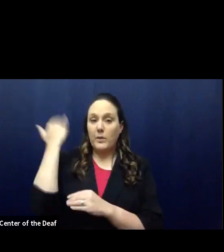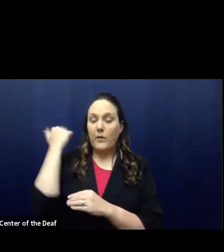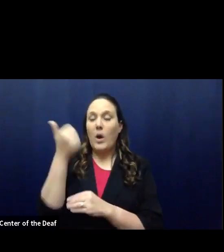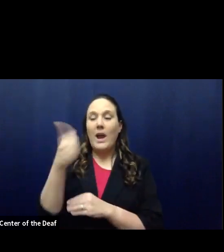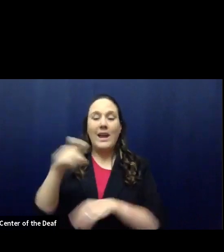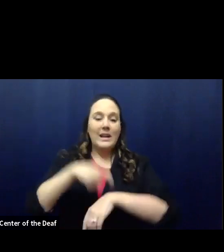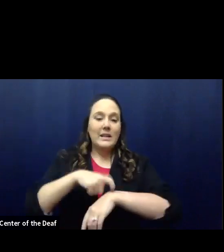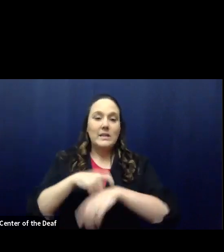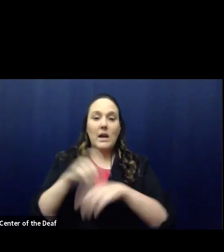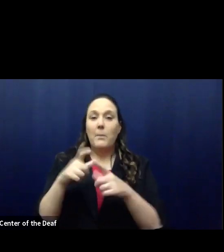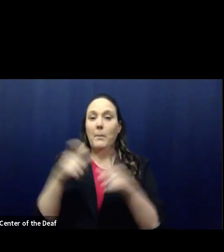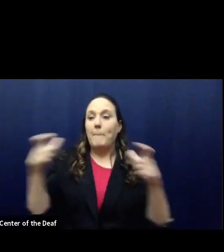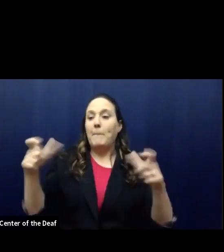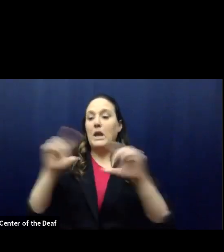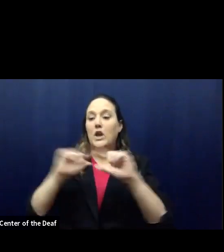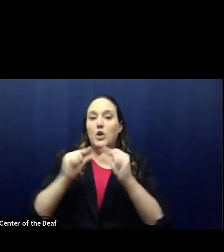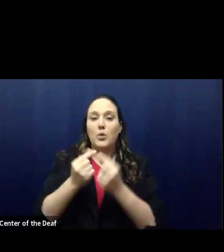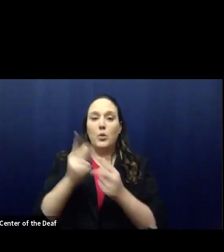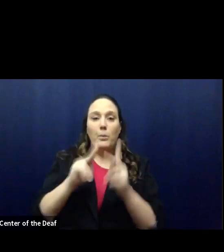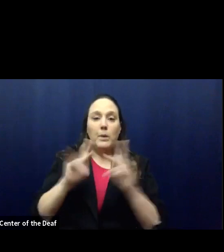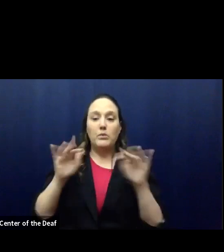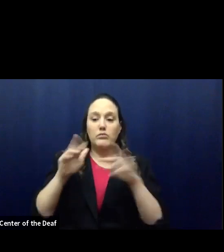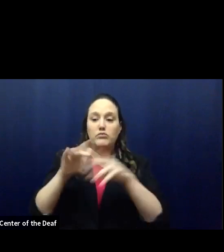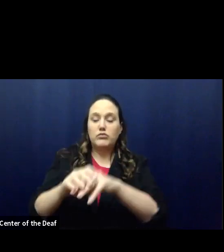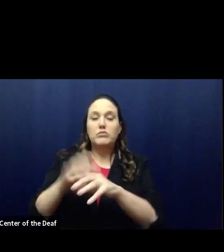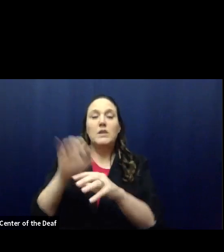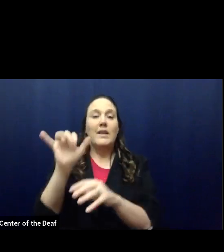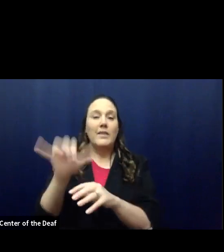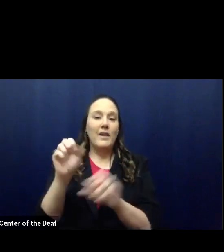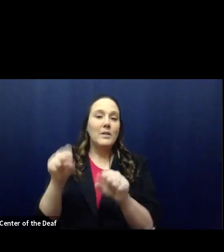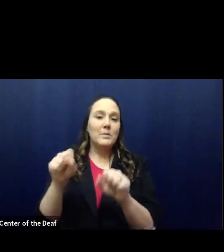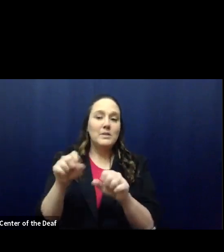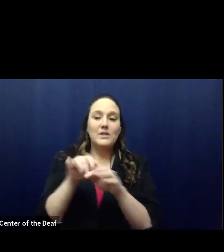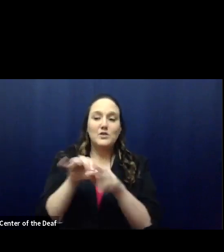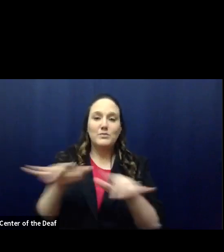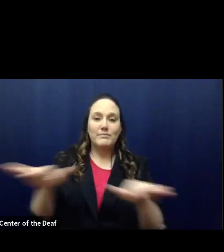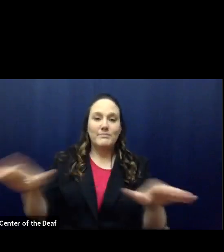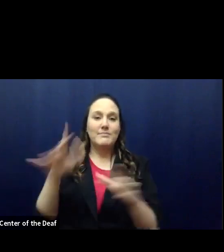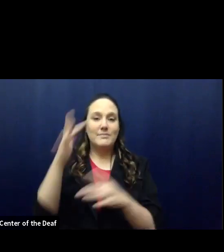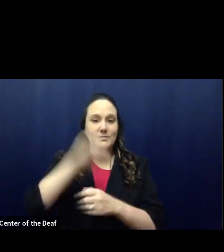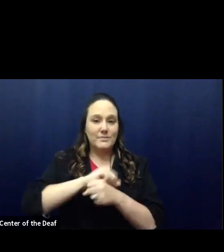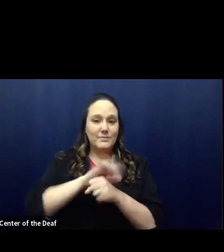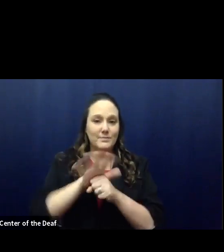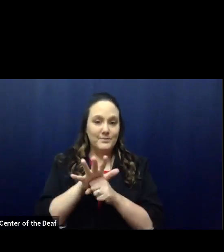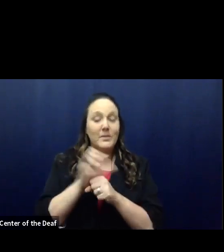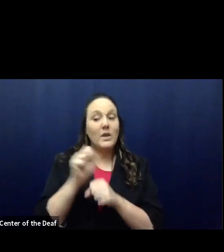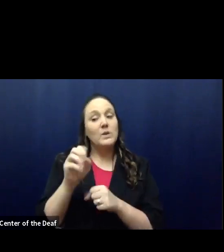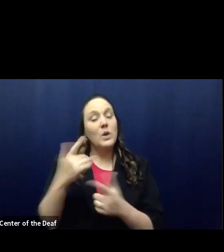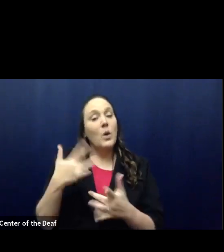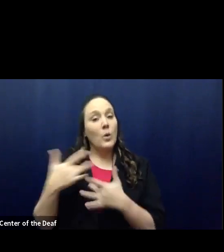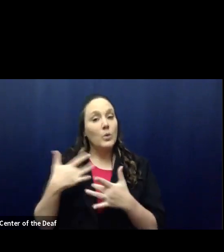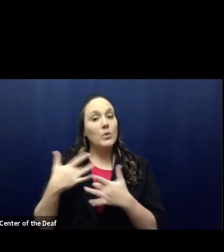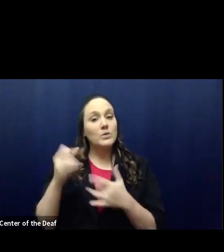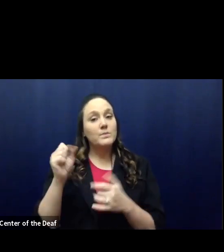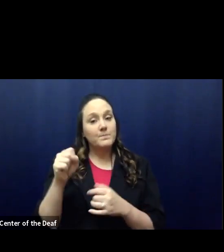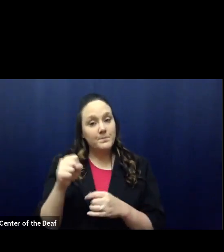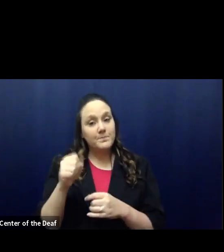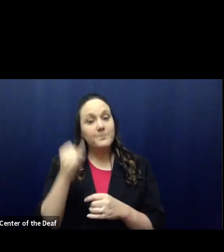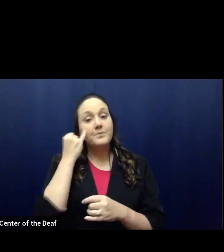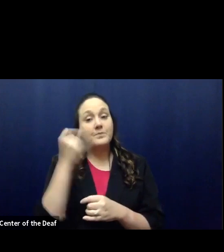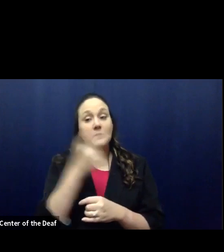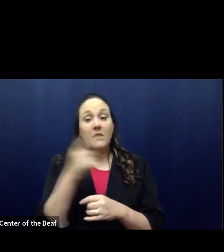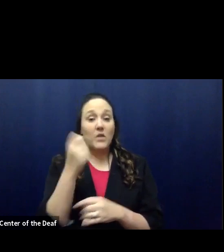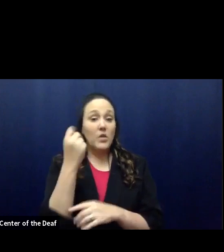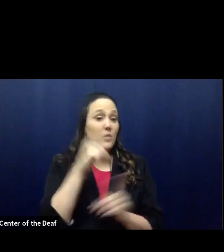of people getting together, there's potential spread for this virus. And so there is concern. And if you've attended protests